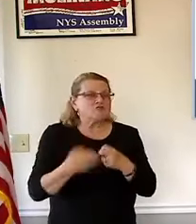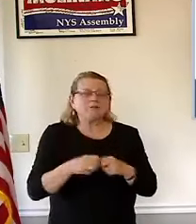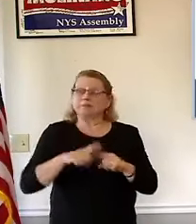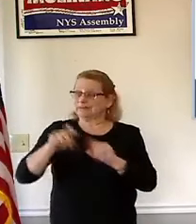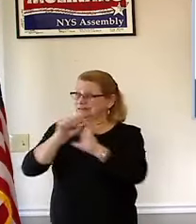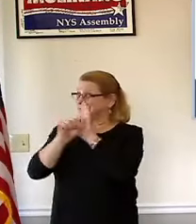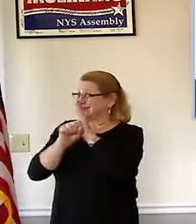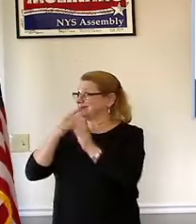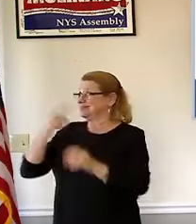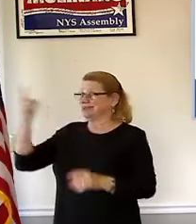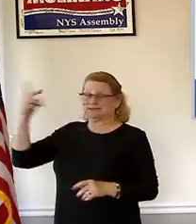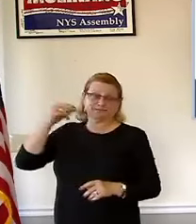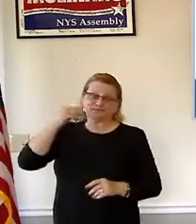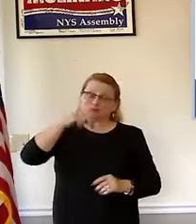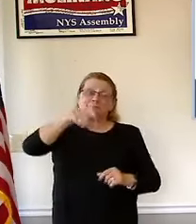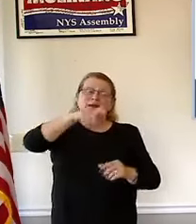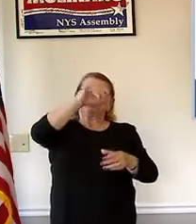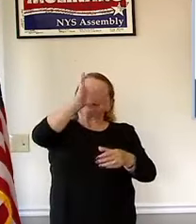explain that right?